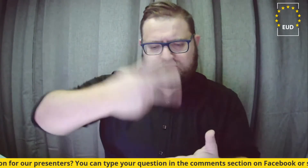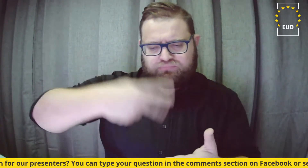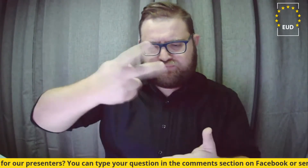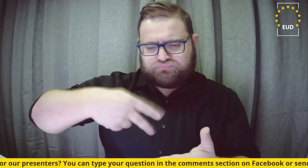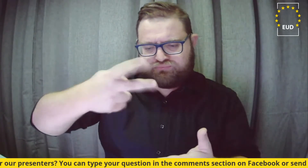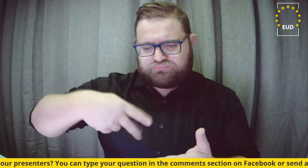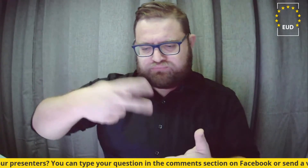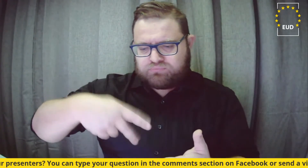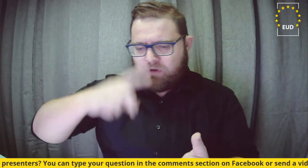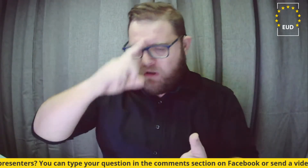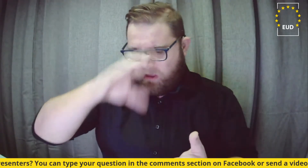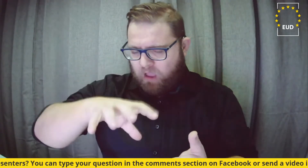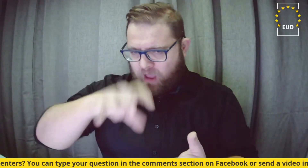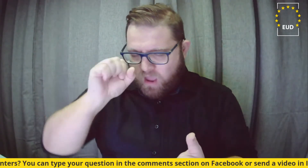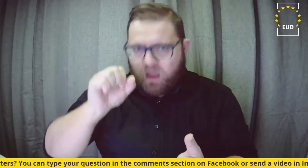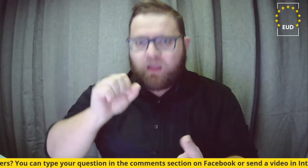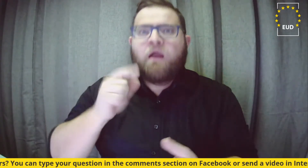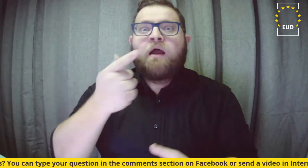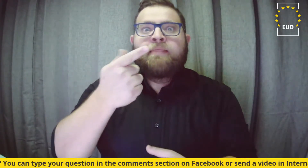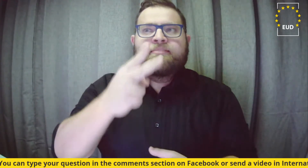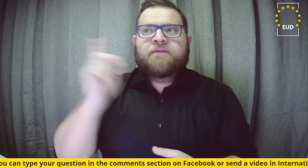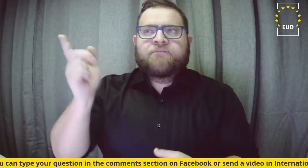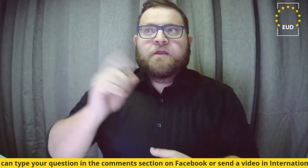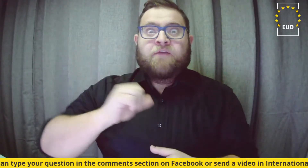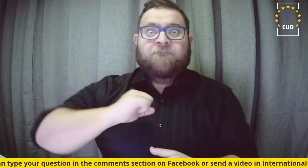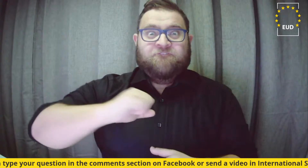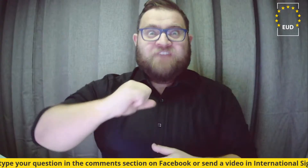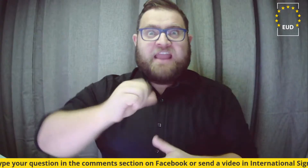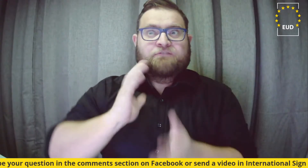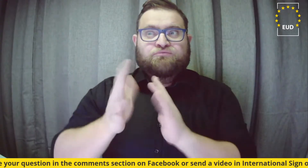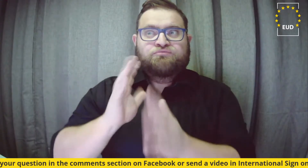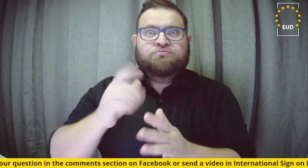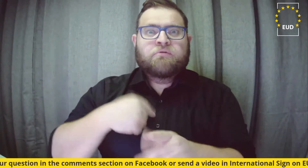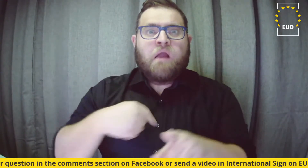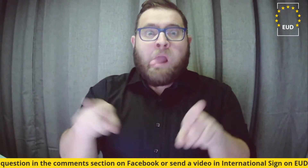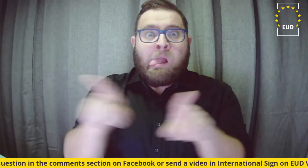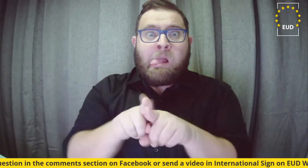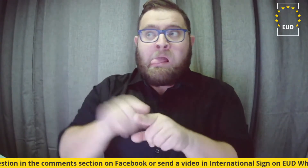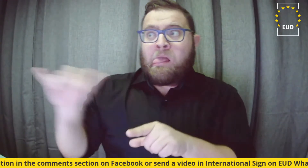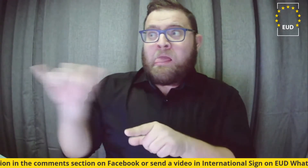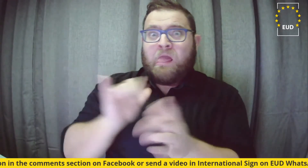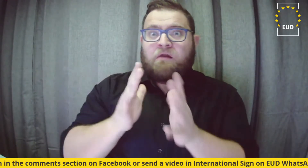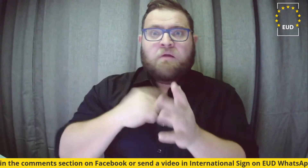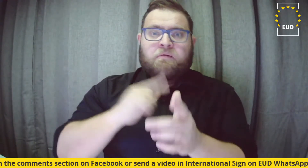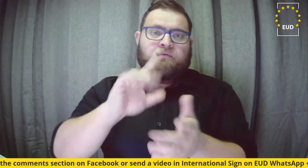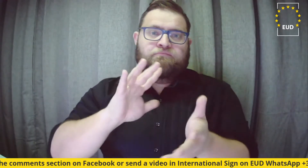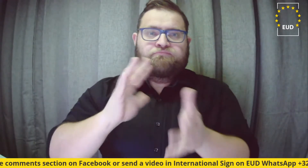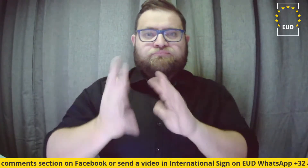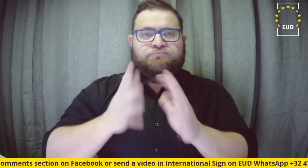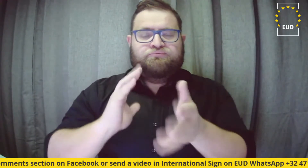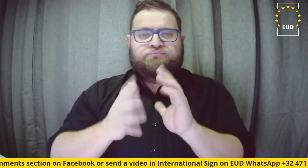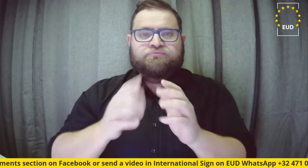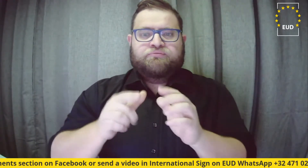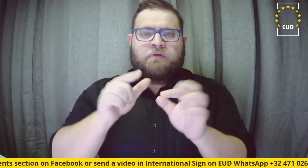have. In order for that translation to be proper, you need to practice.